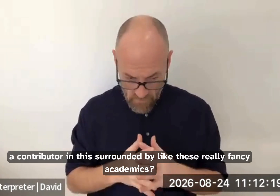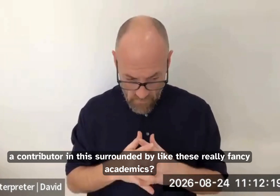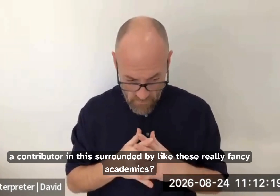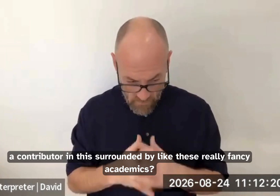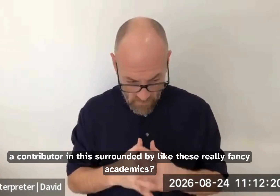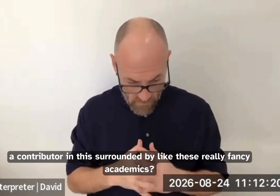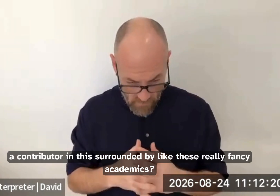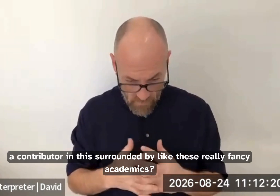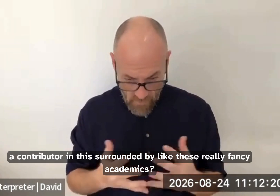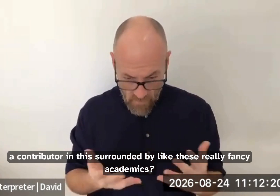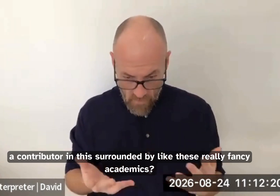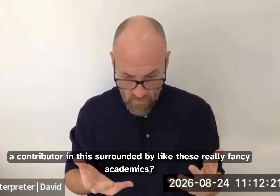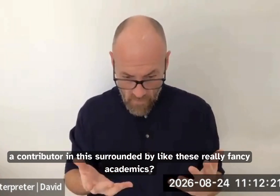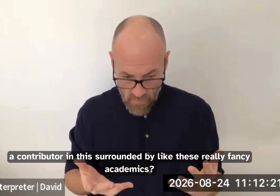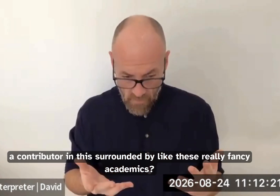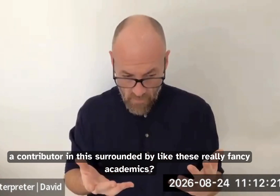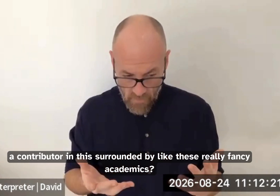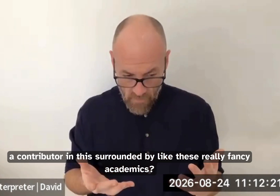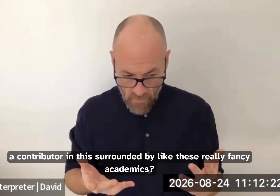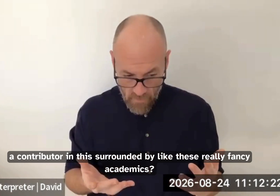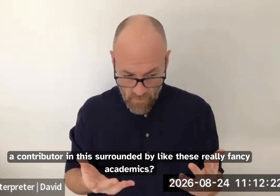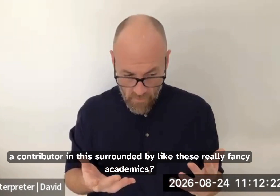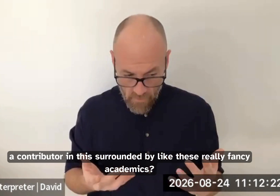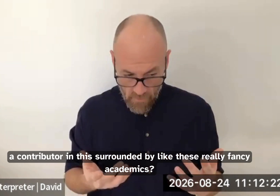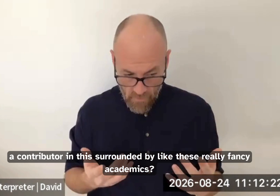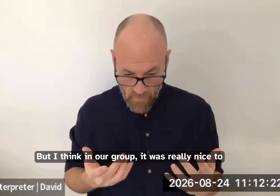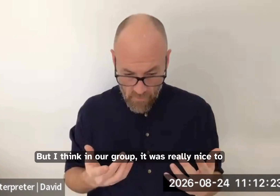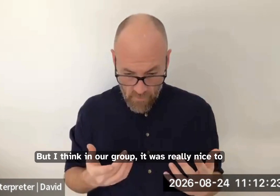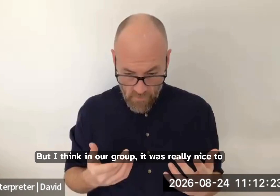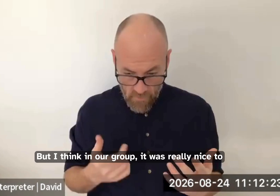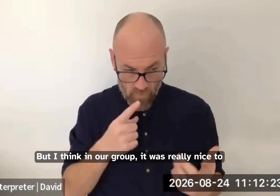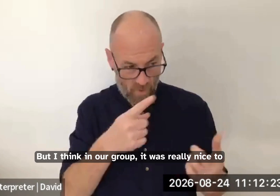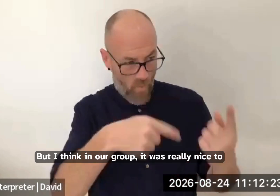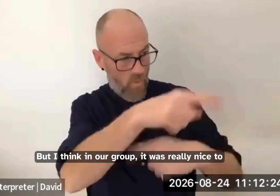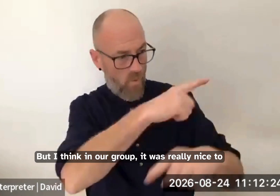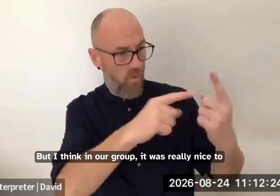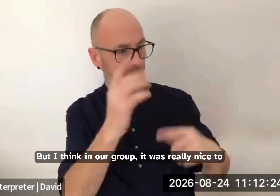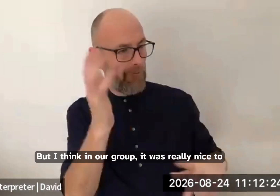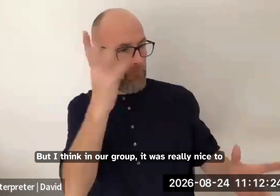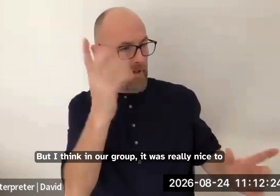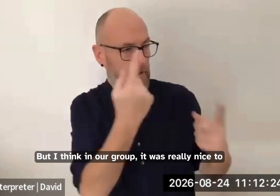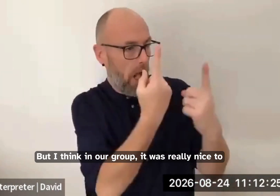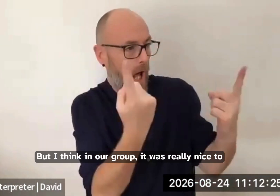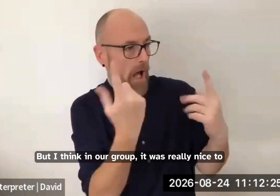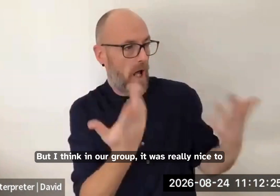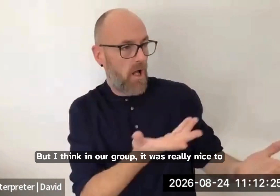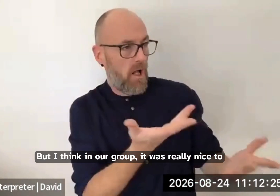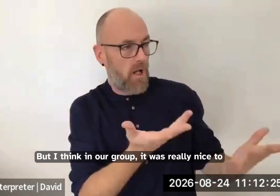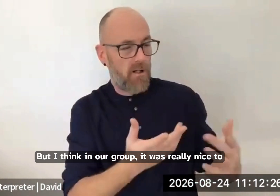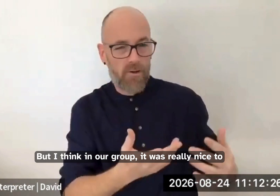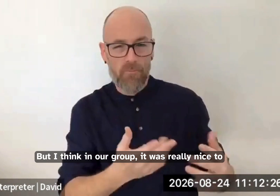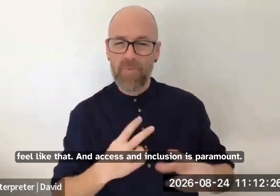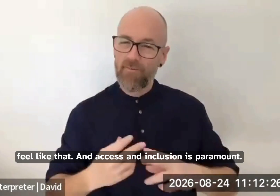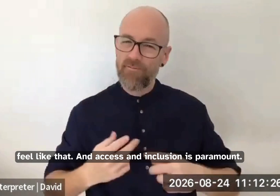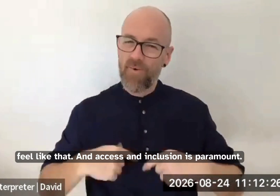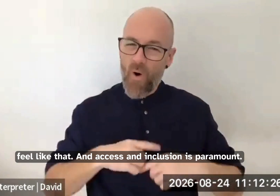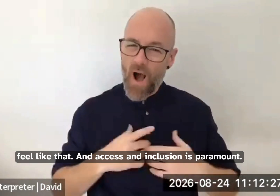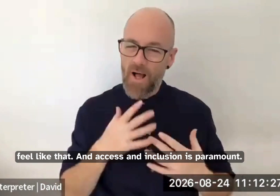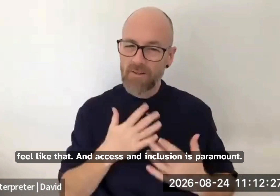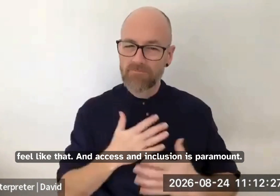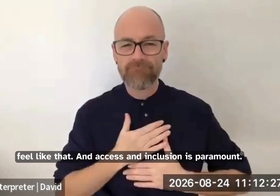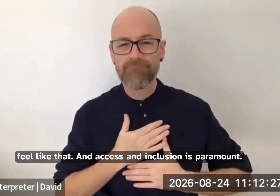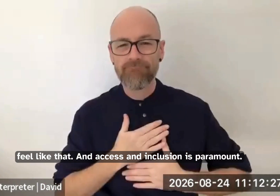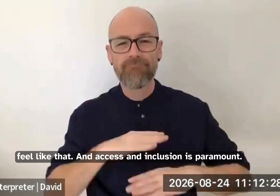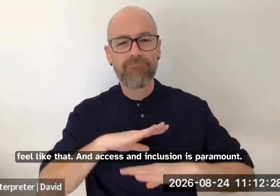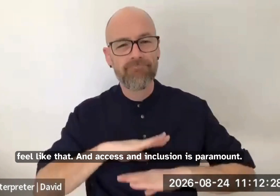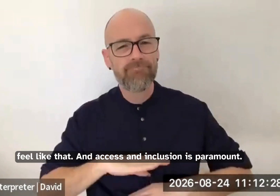in this, surrounded by like these really fancy academics. But I think in our group it was really nice to feel like